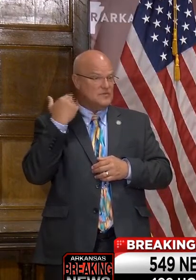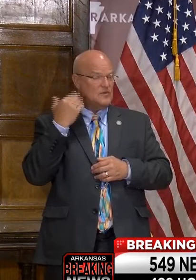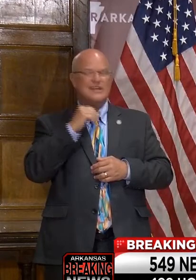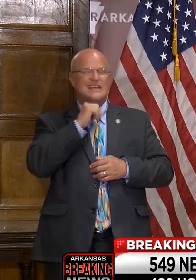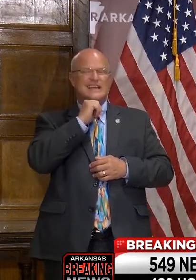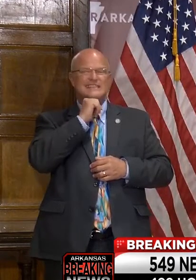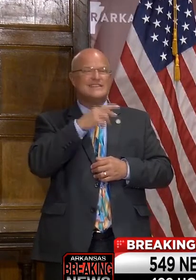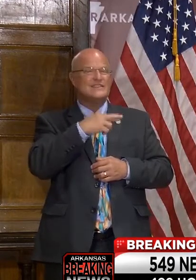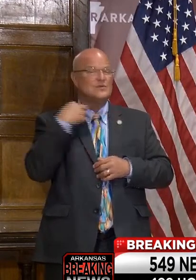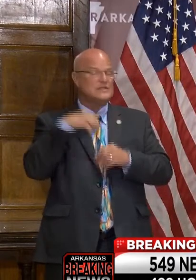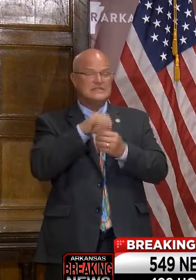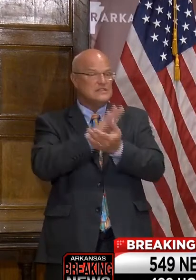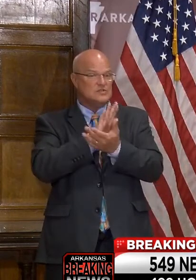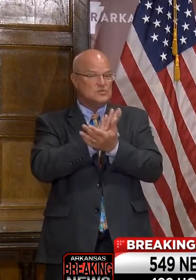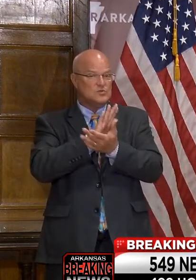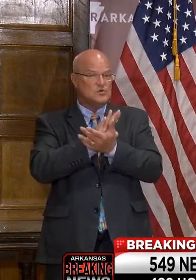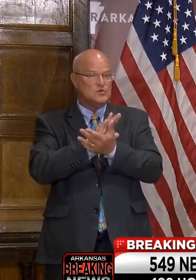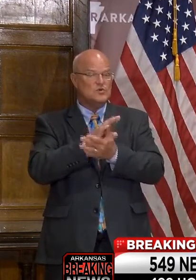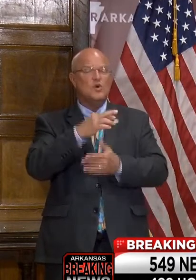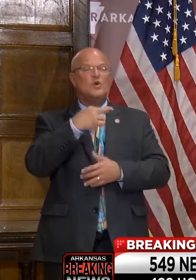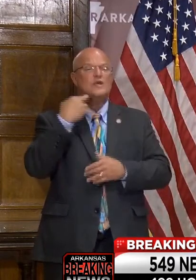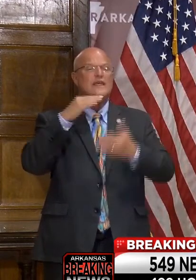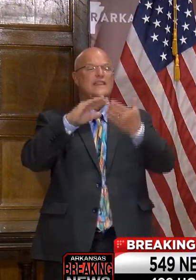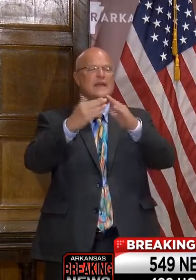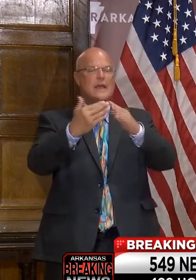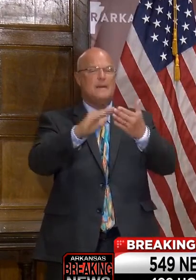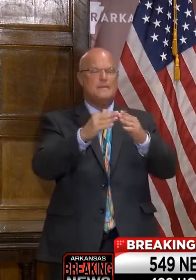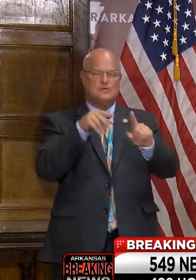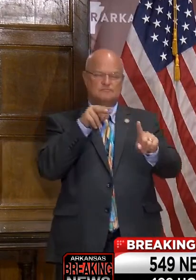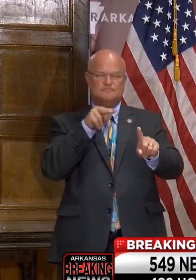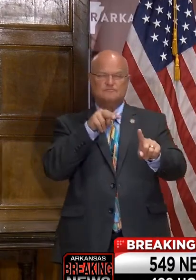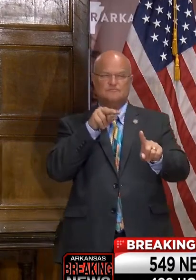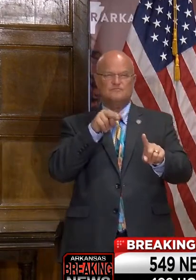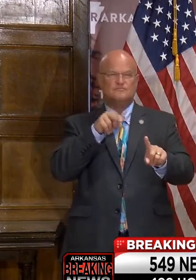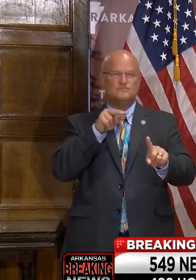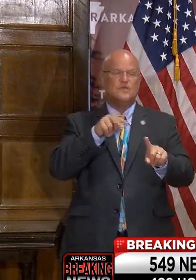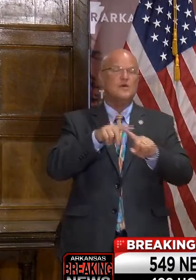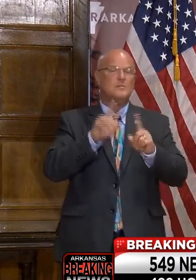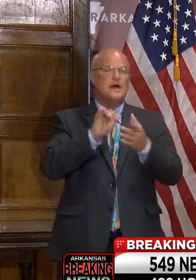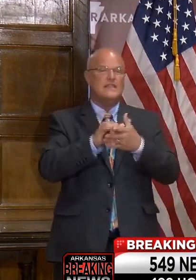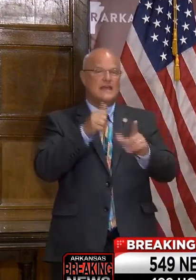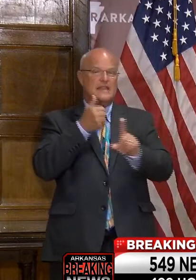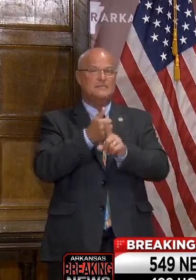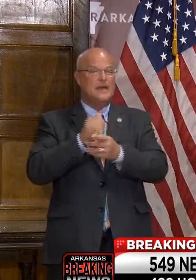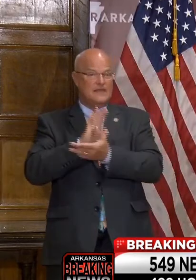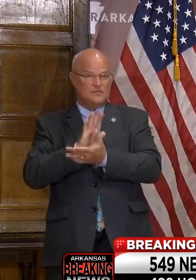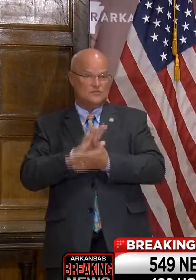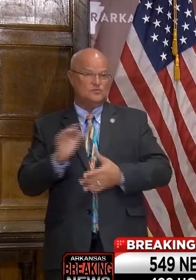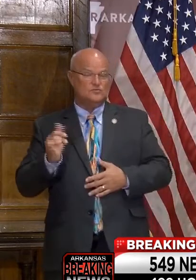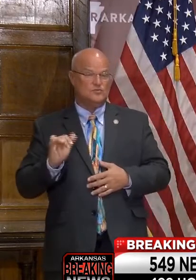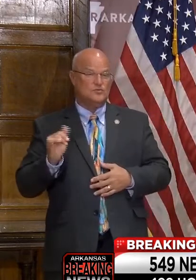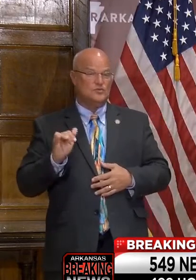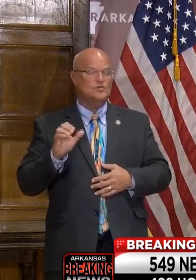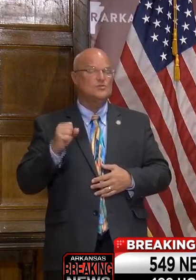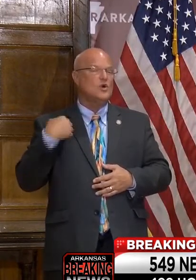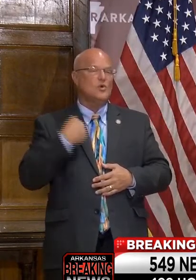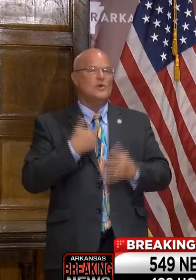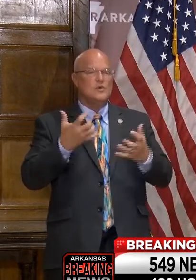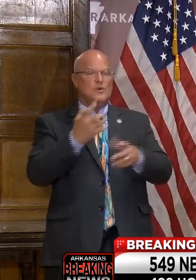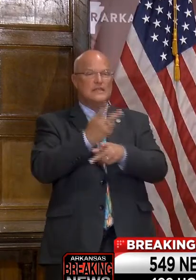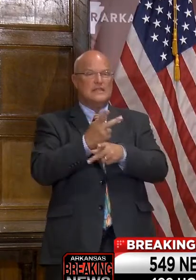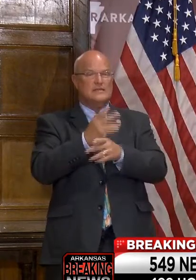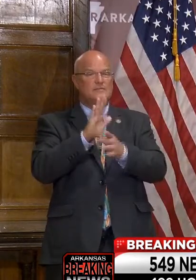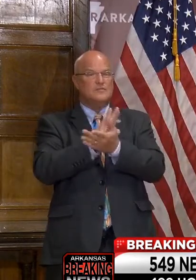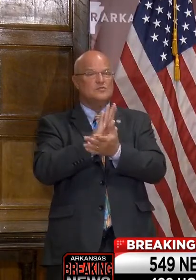the risk in the school, it's the risk in the community that we're really measuring, but that impacts the schools. And we want to keep the